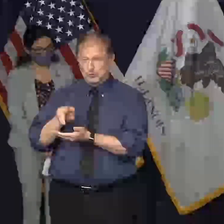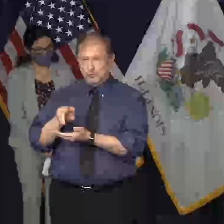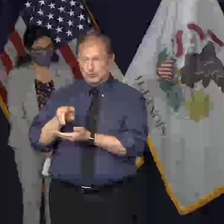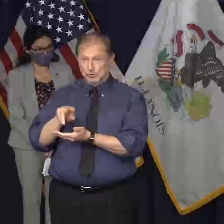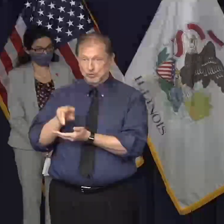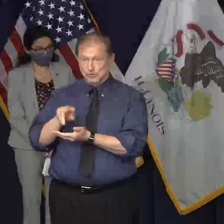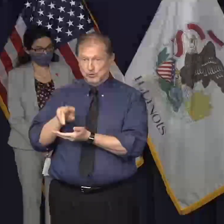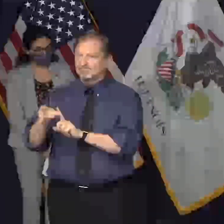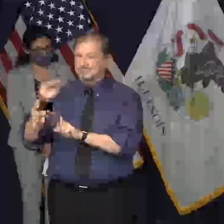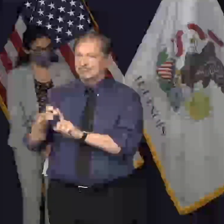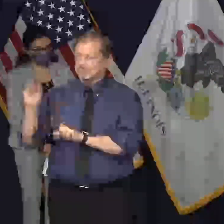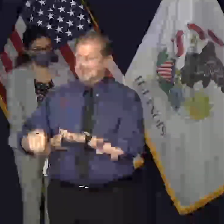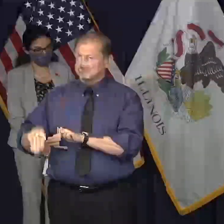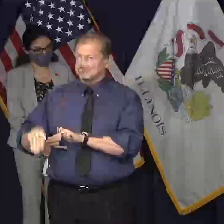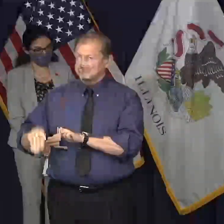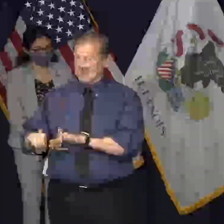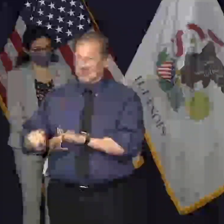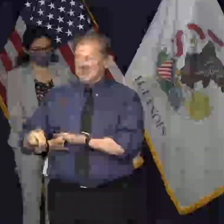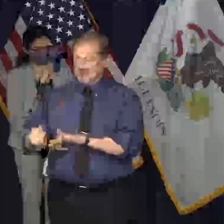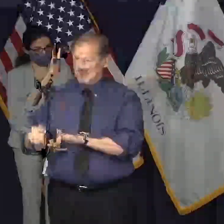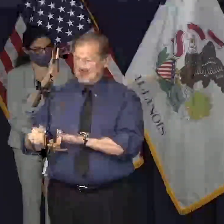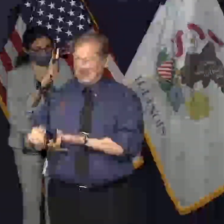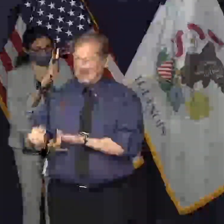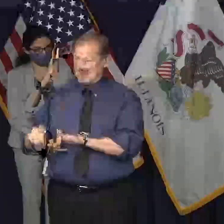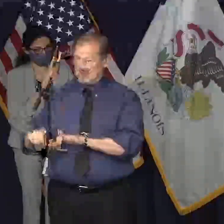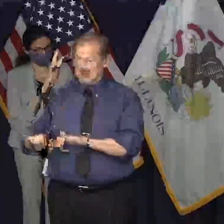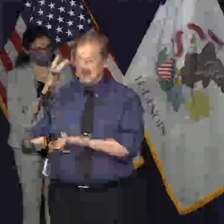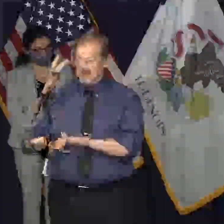rate. We've run a total of